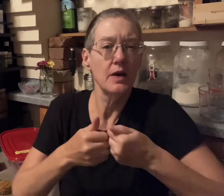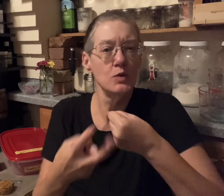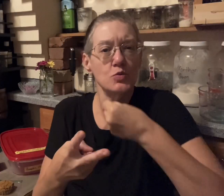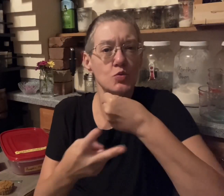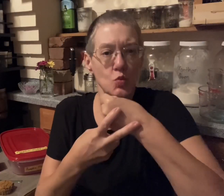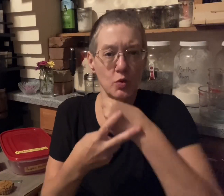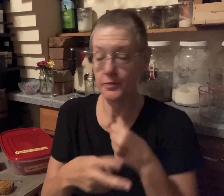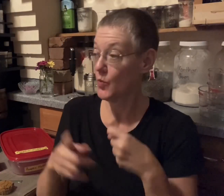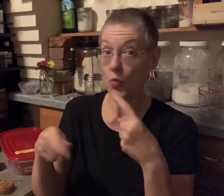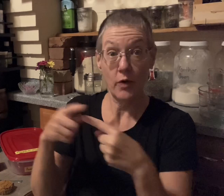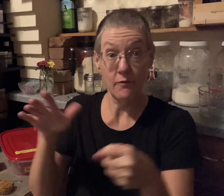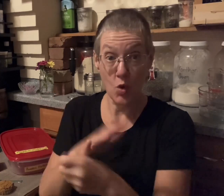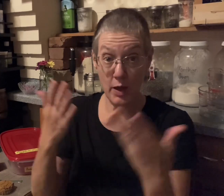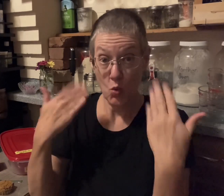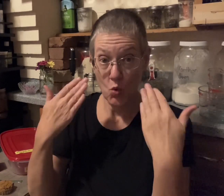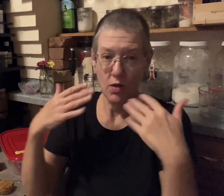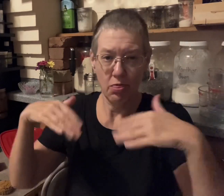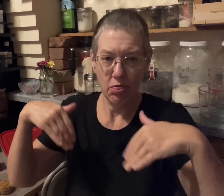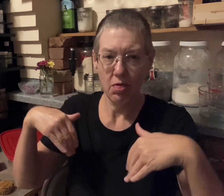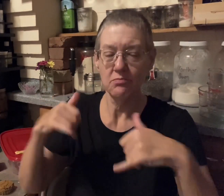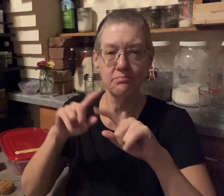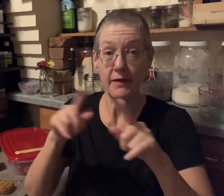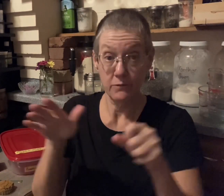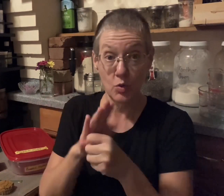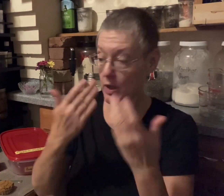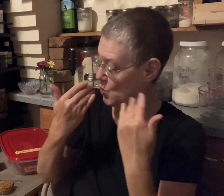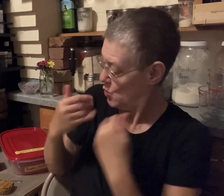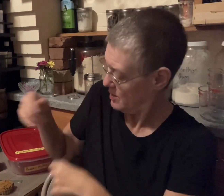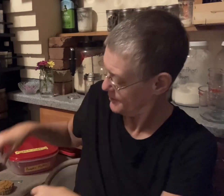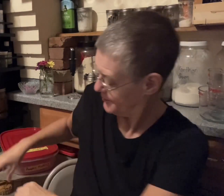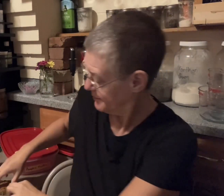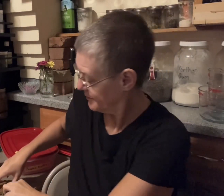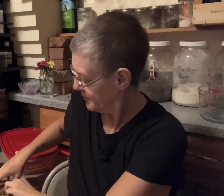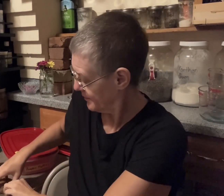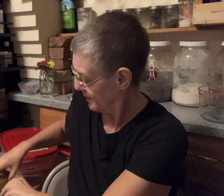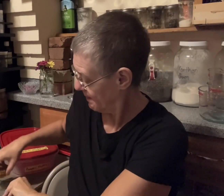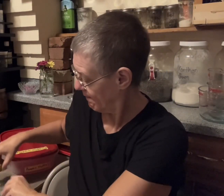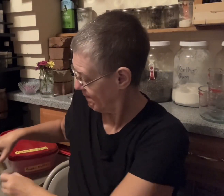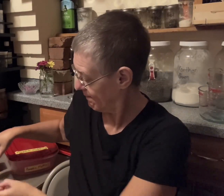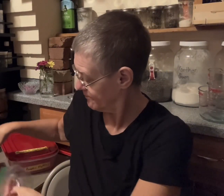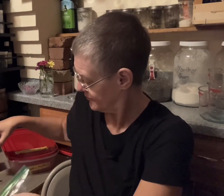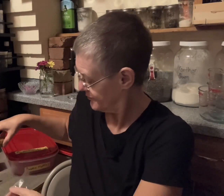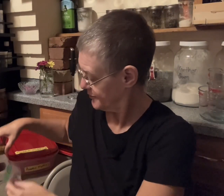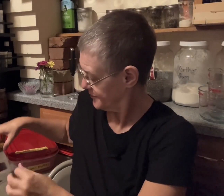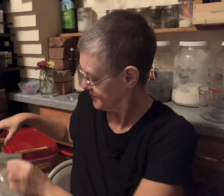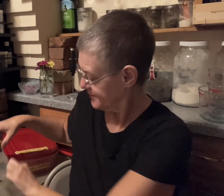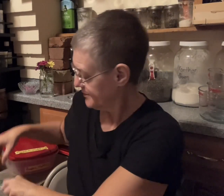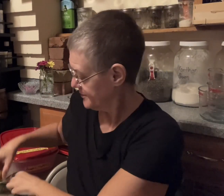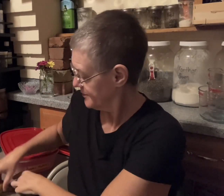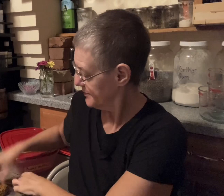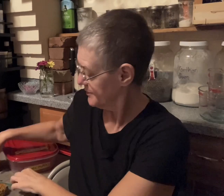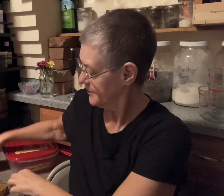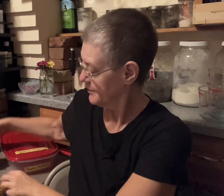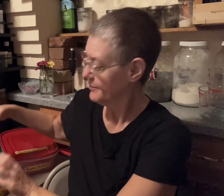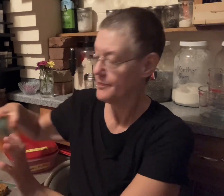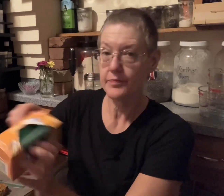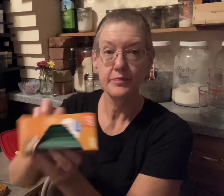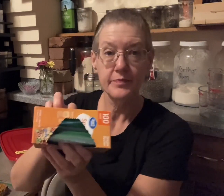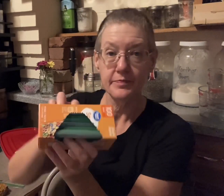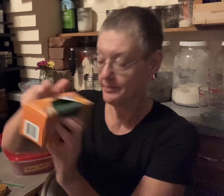Just a little bit stuck. Now, how am I going to store these? After they're fully cooled, because they're not yet fully cooled, I'm